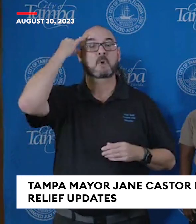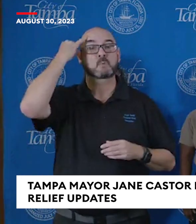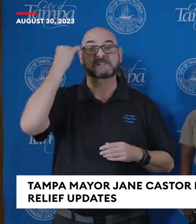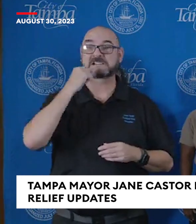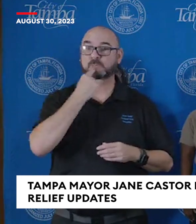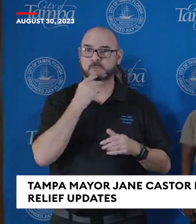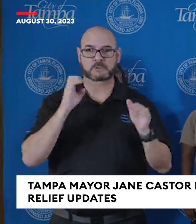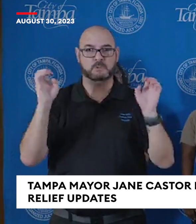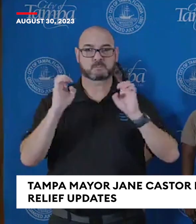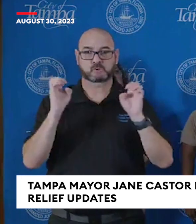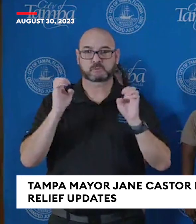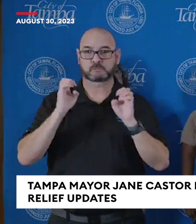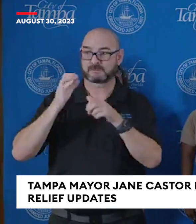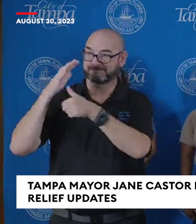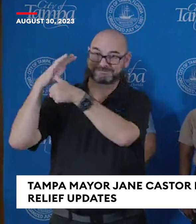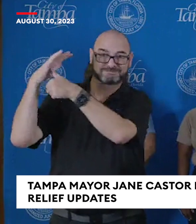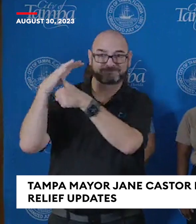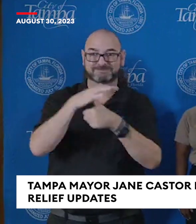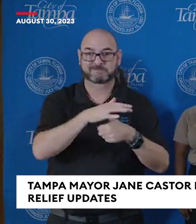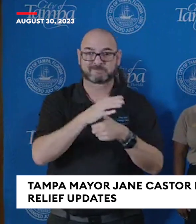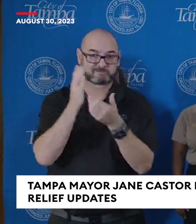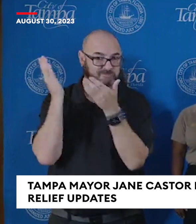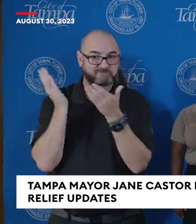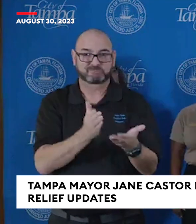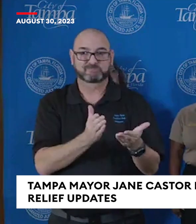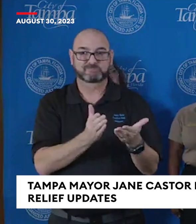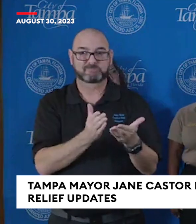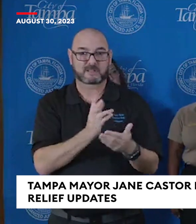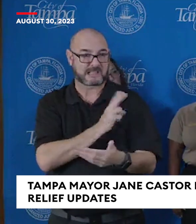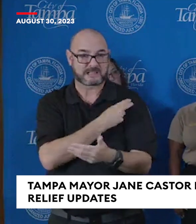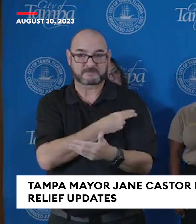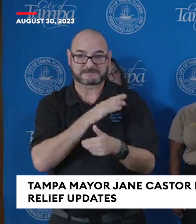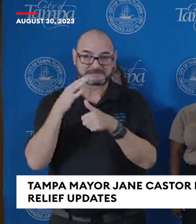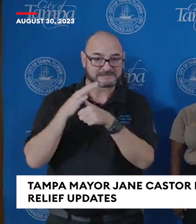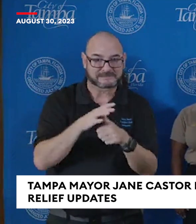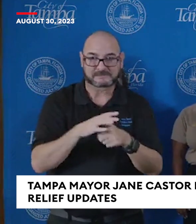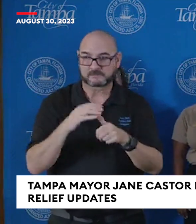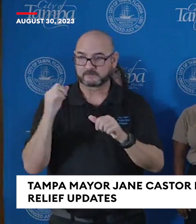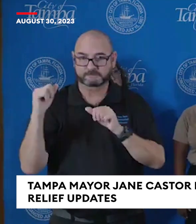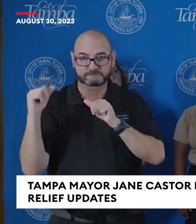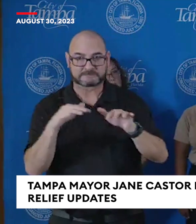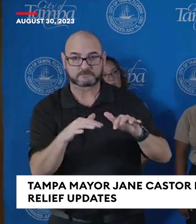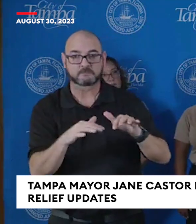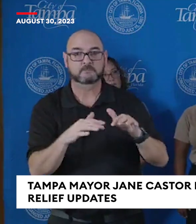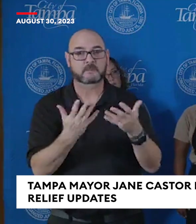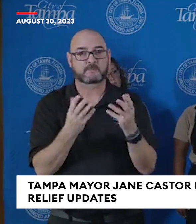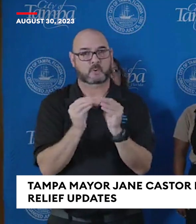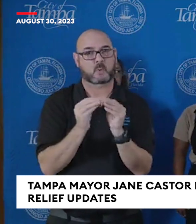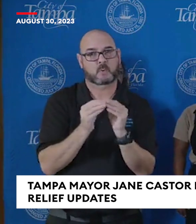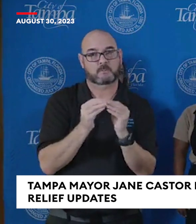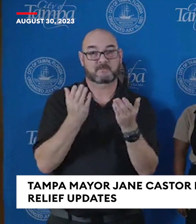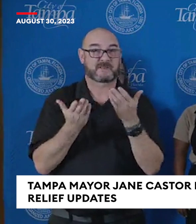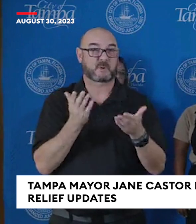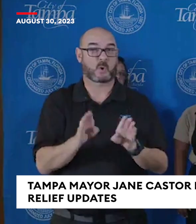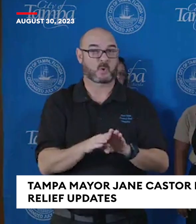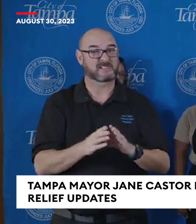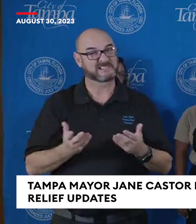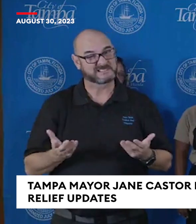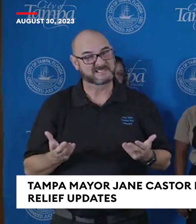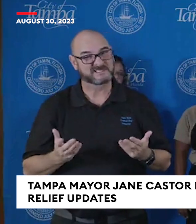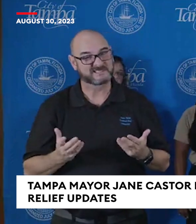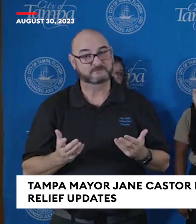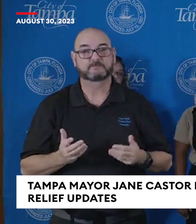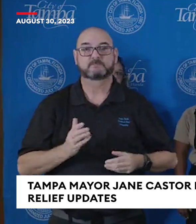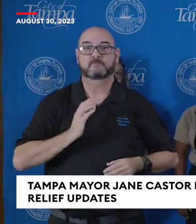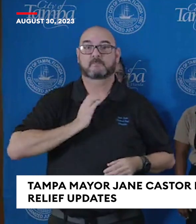But again, there is a possibility that it will be cut off on Davis Islands. We've had our drone units